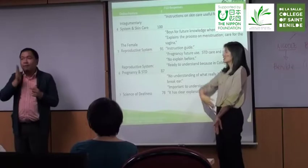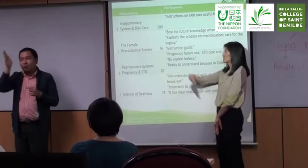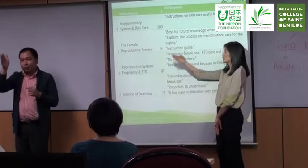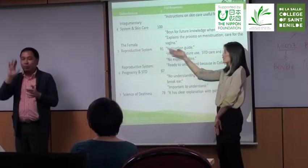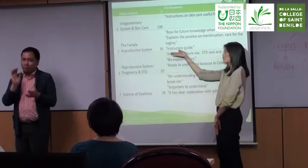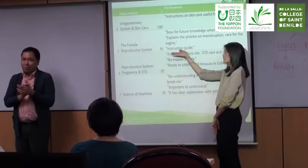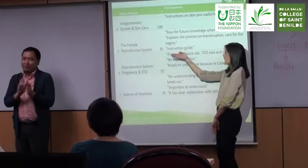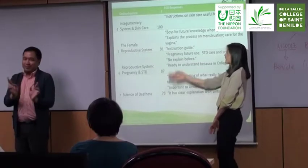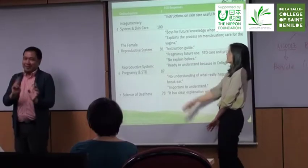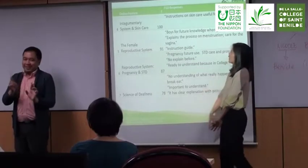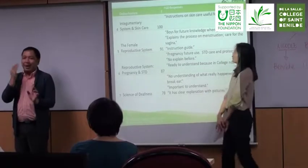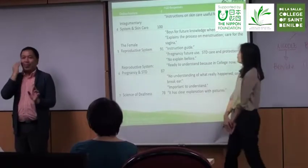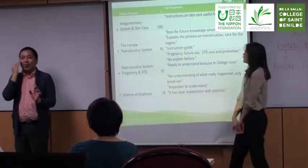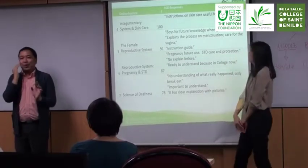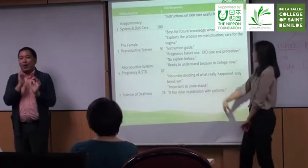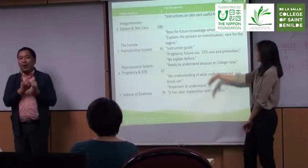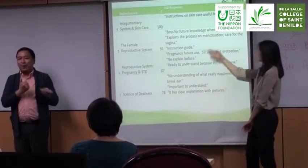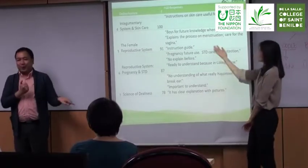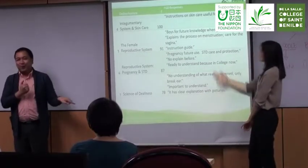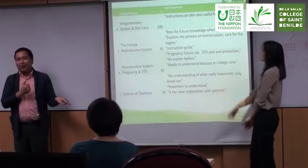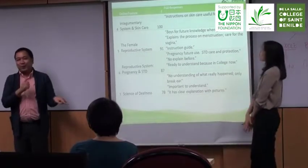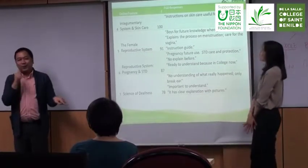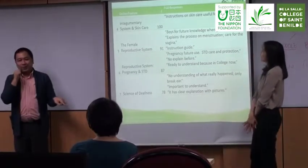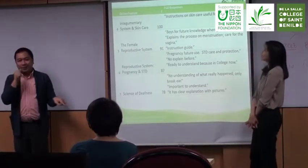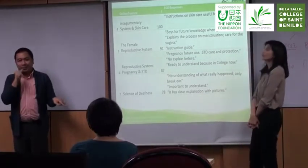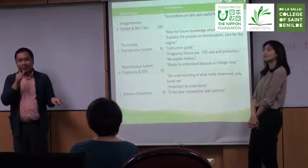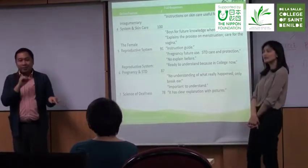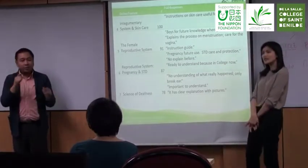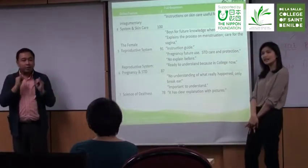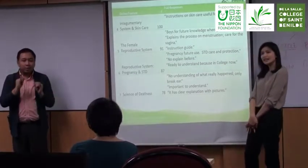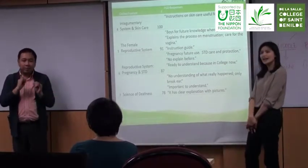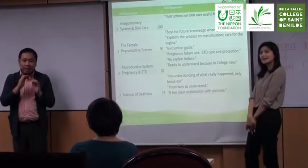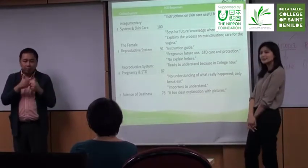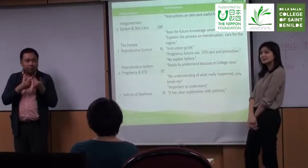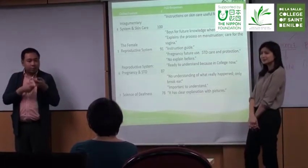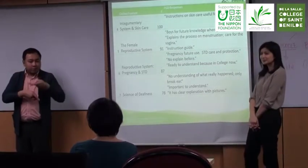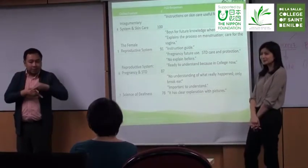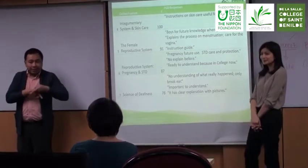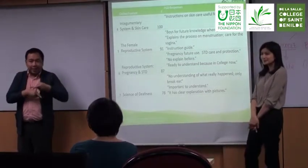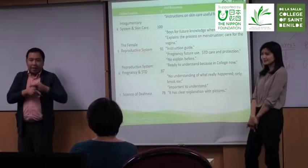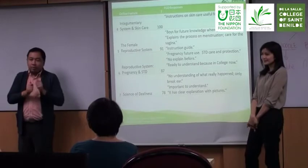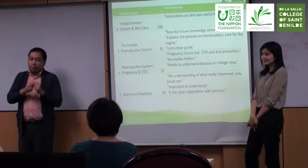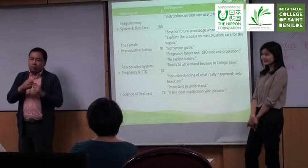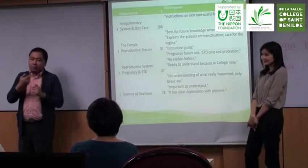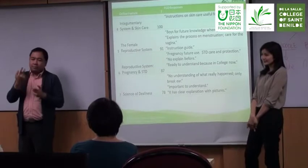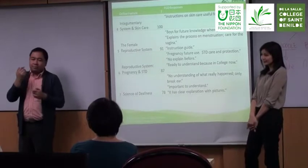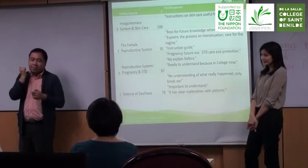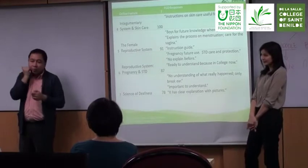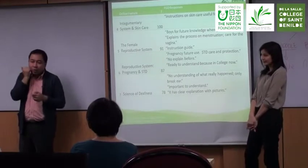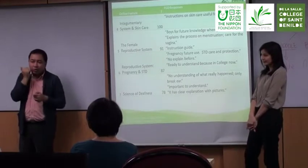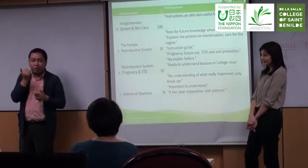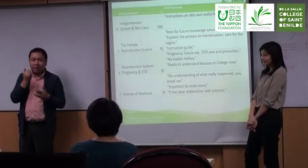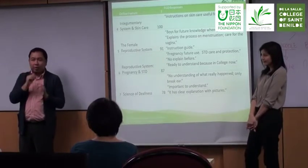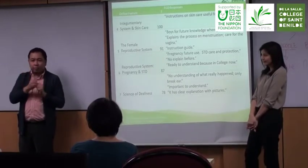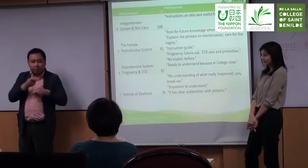And there's an instruction guide down for the menstruation, care for the vagina.